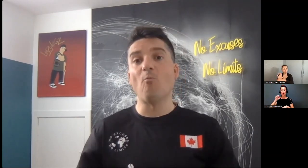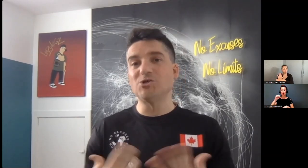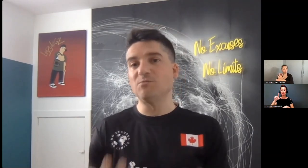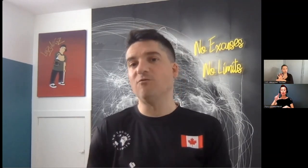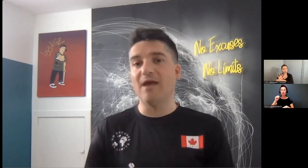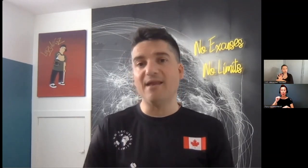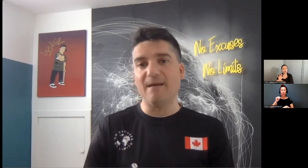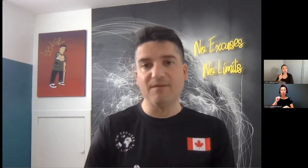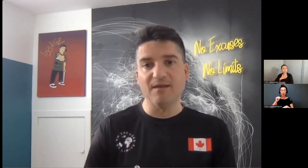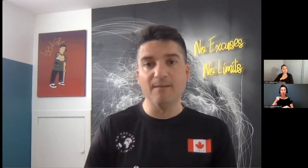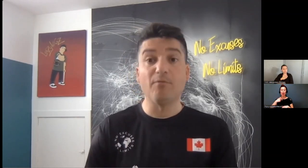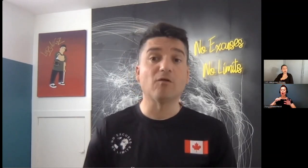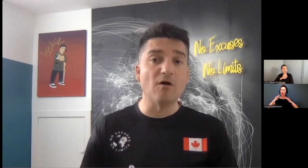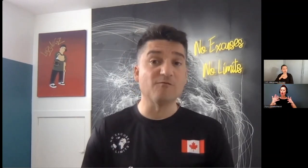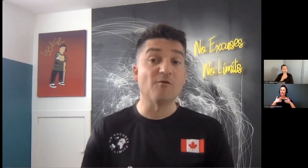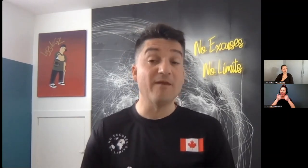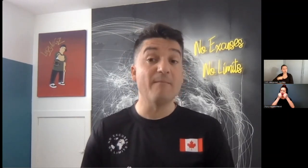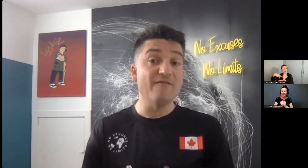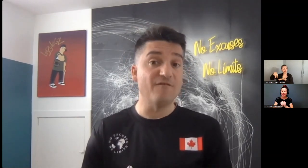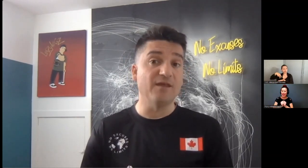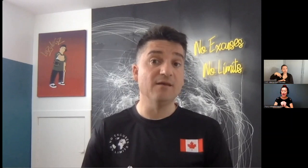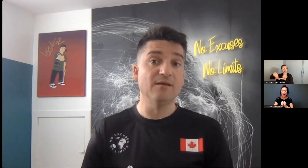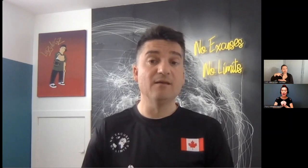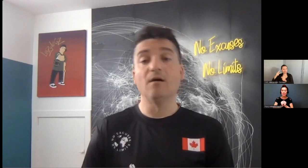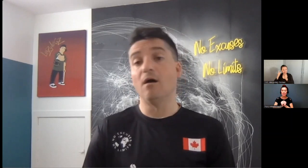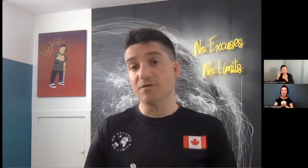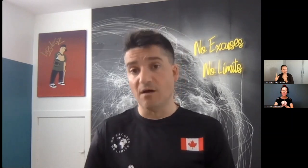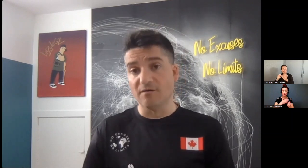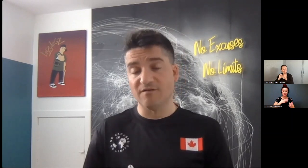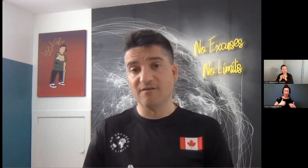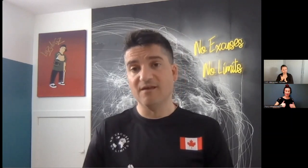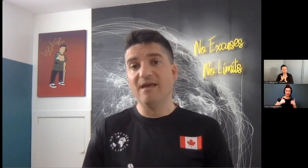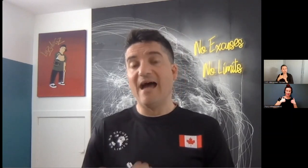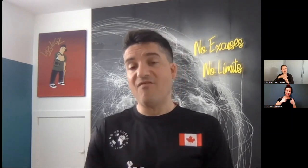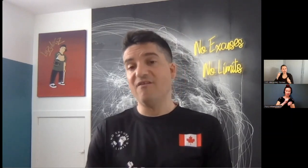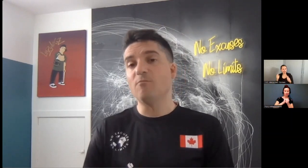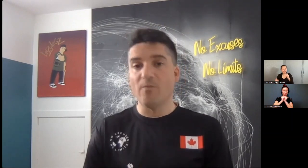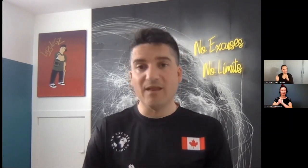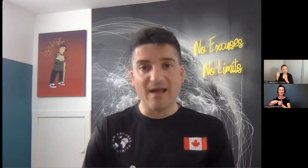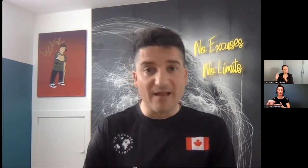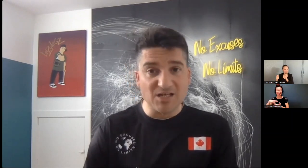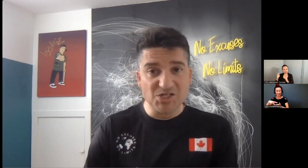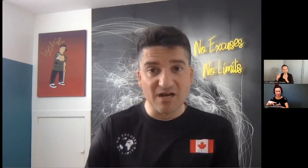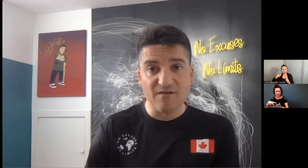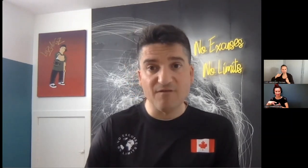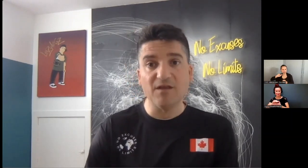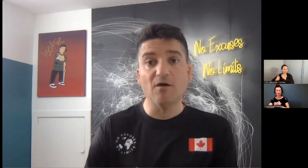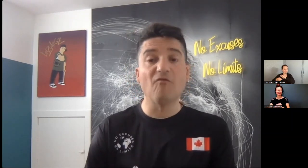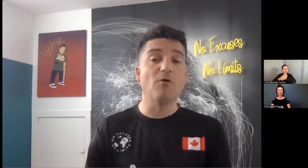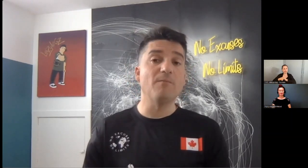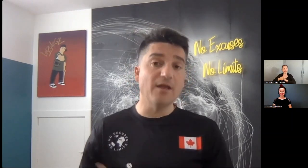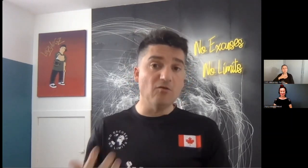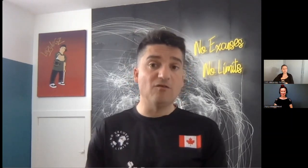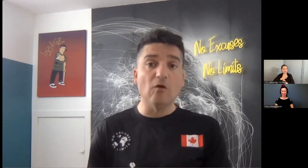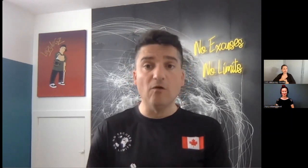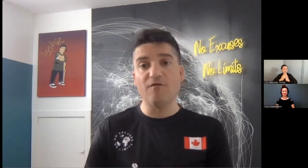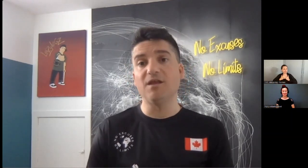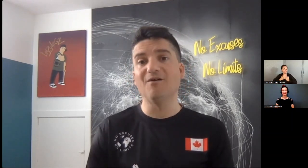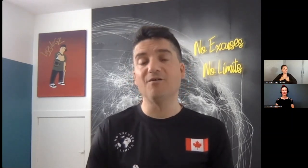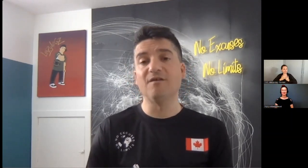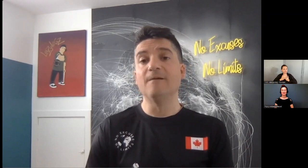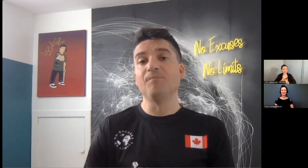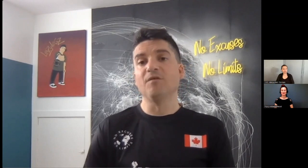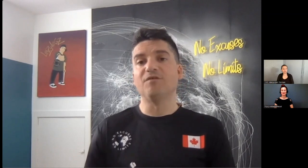of my solo performance where you can see how I adapted and transformed my life.